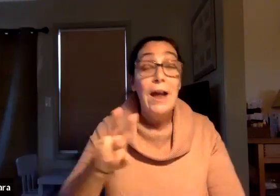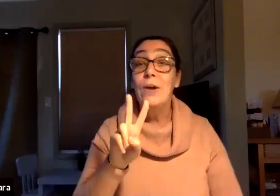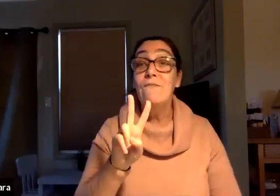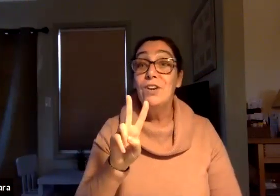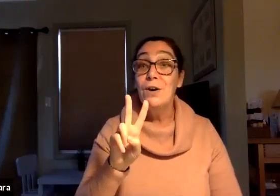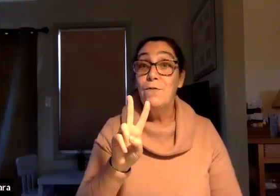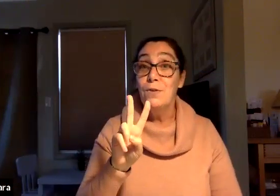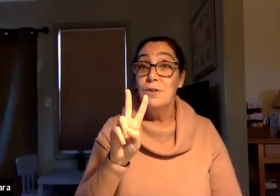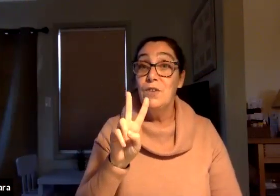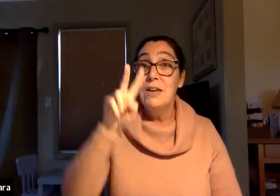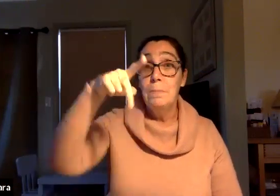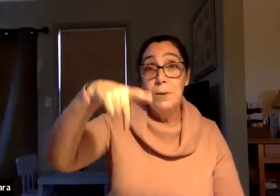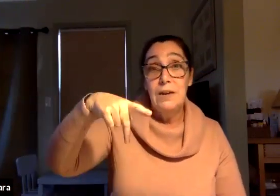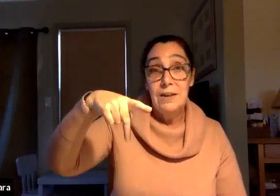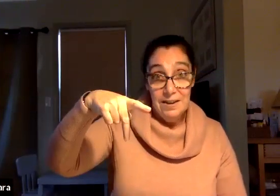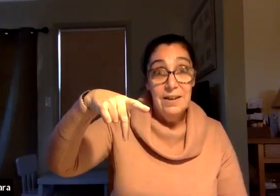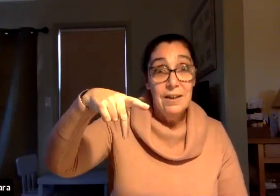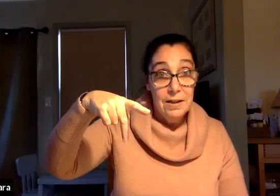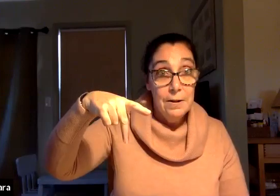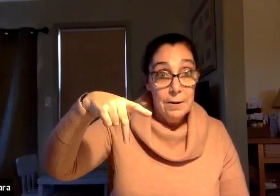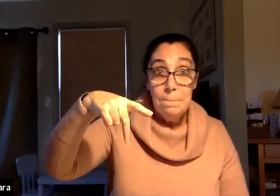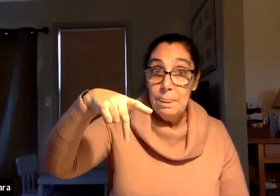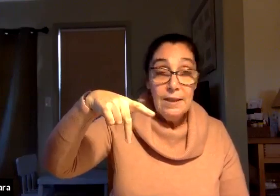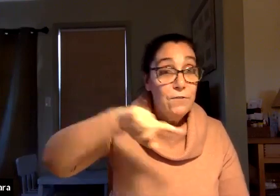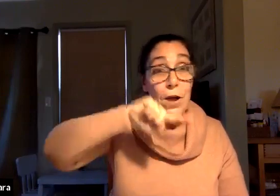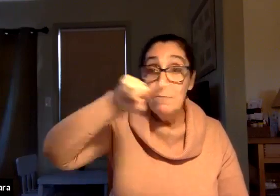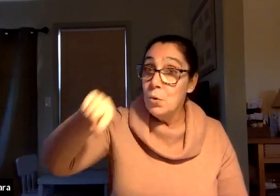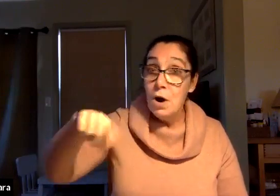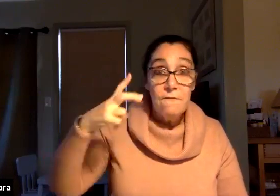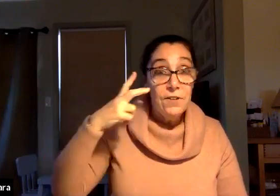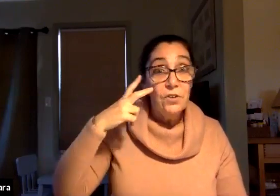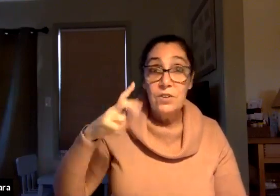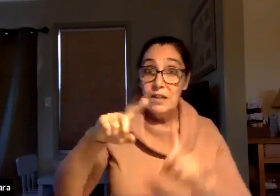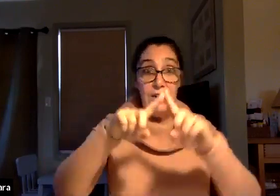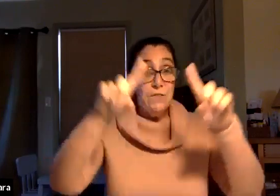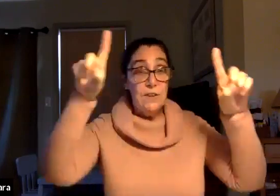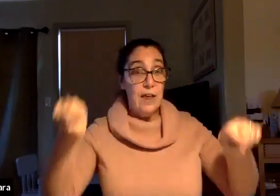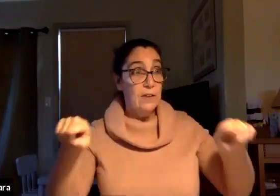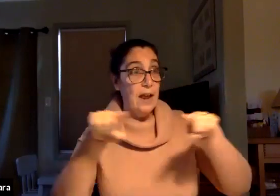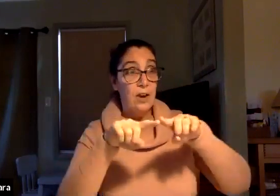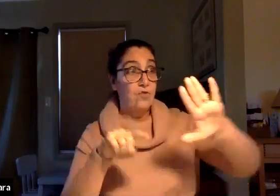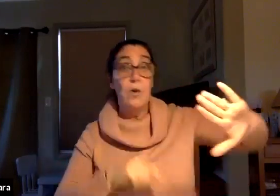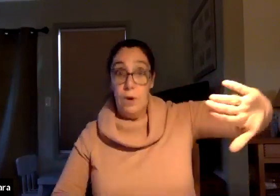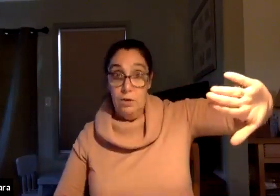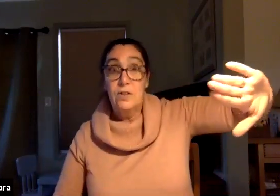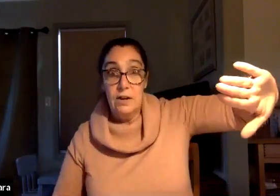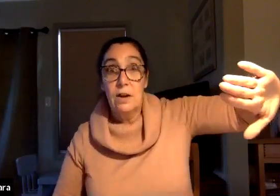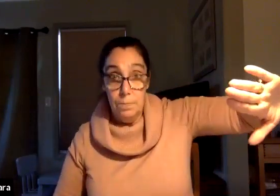We have video phones, VP. If you come to our office, you'll see each of us has an extra, what it looks like a